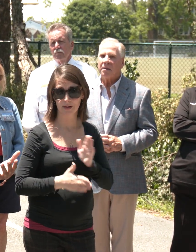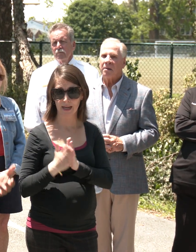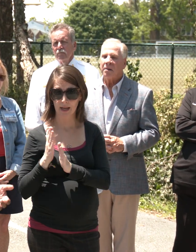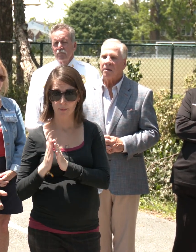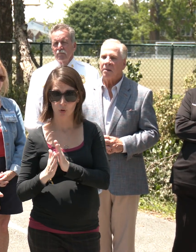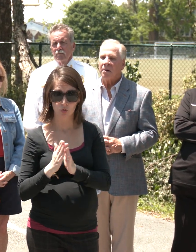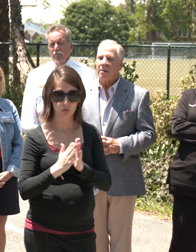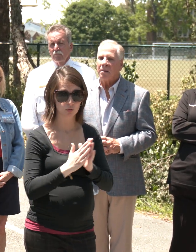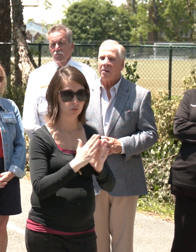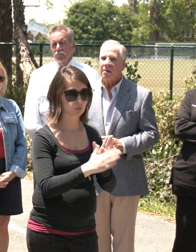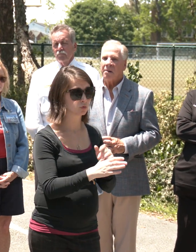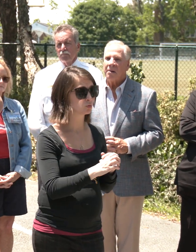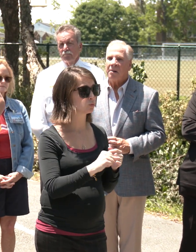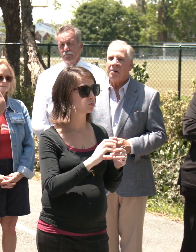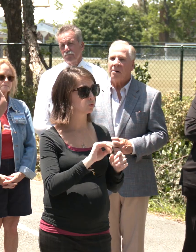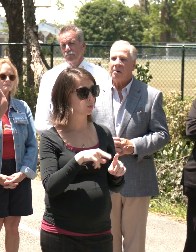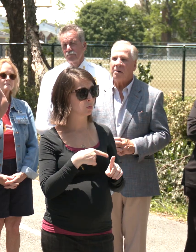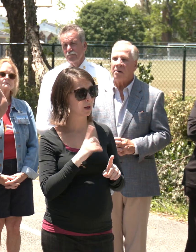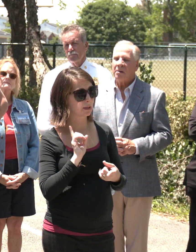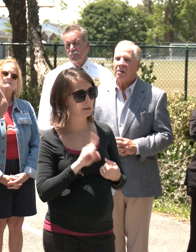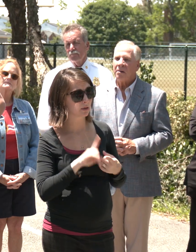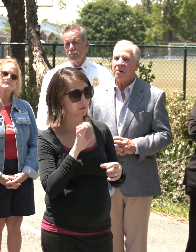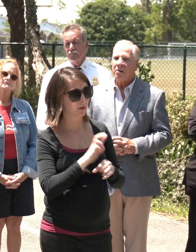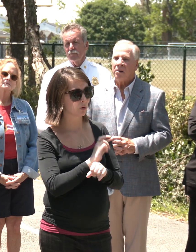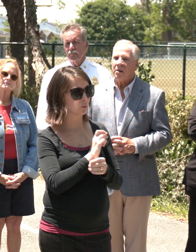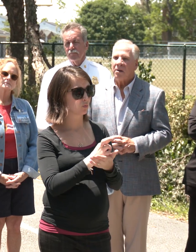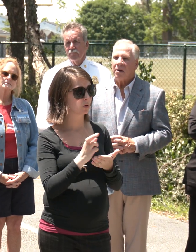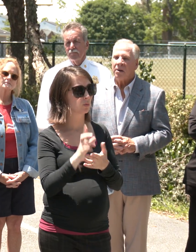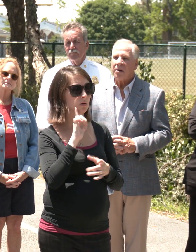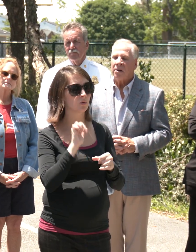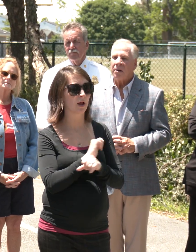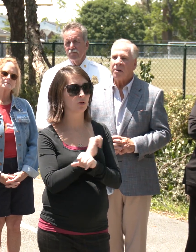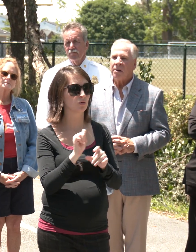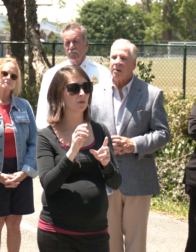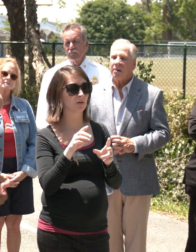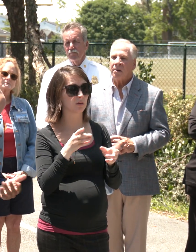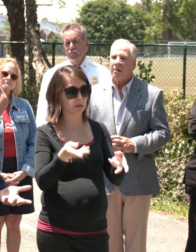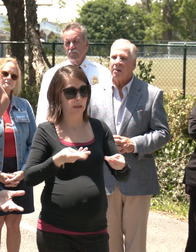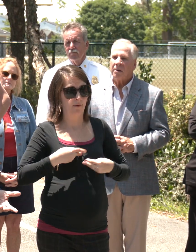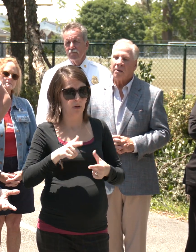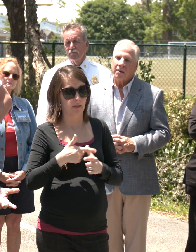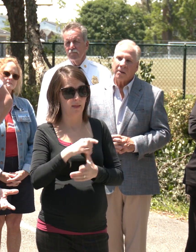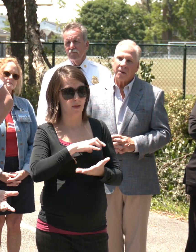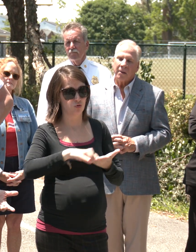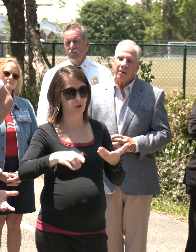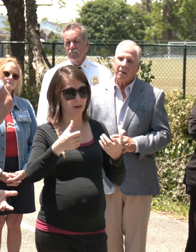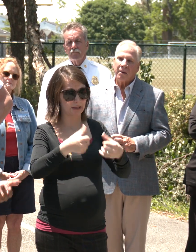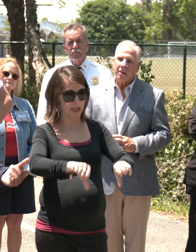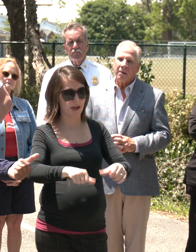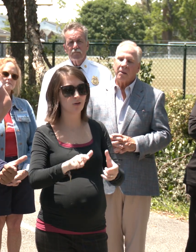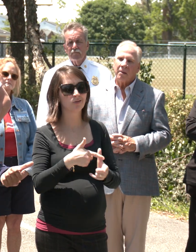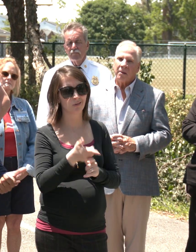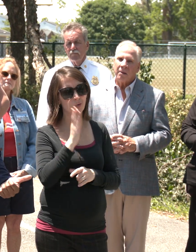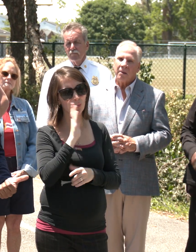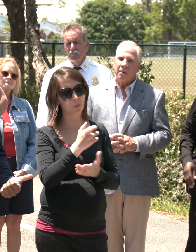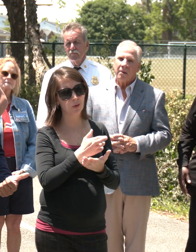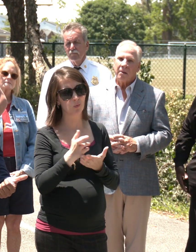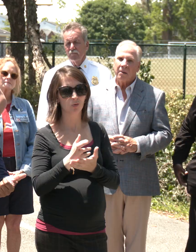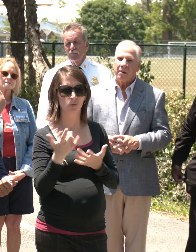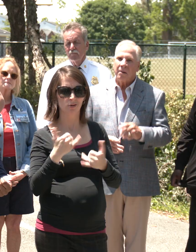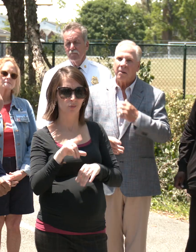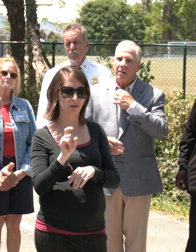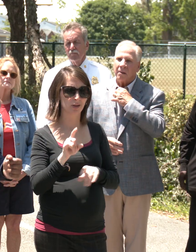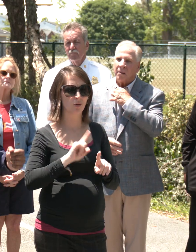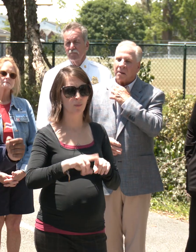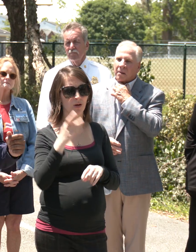so until those resources are delivered, until that check is cashed, yes, there's going to be resources, but that's why we're all working